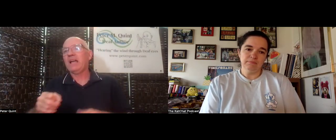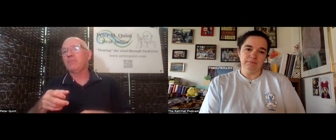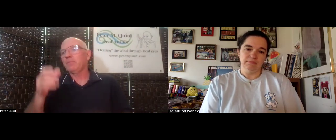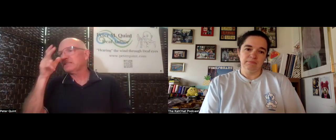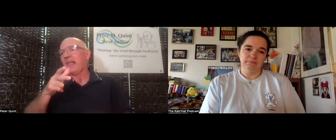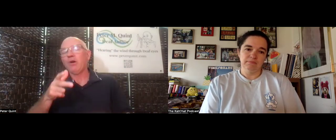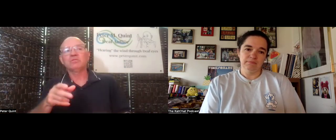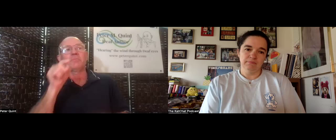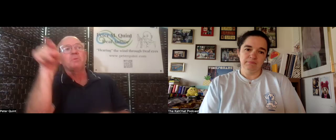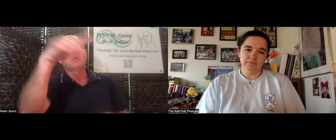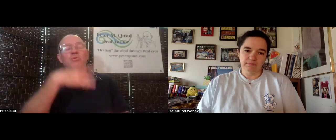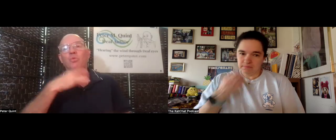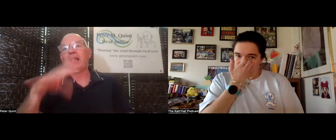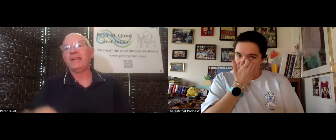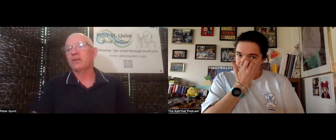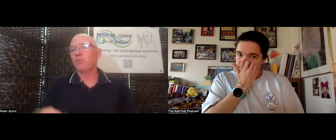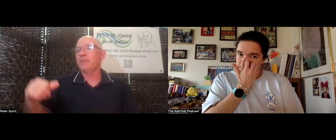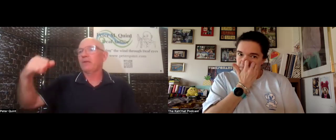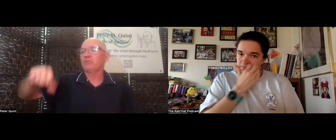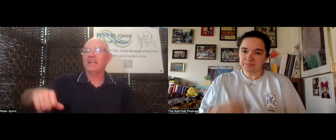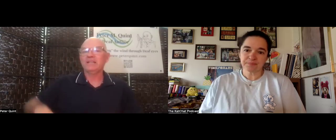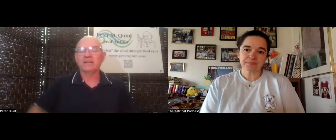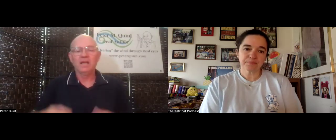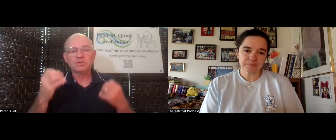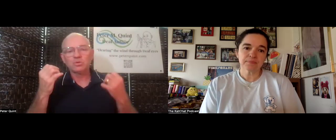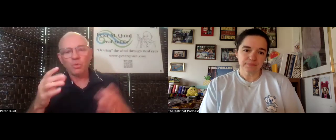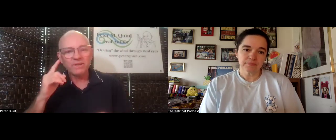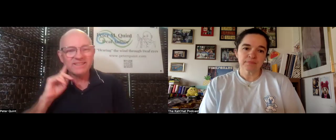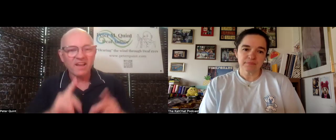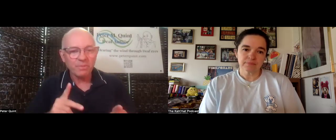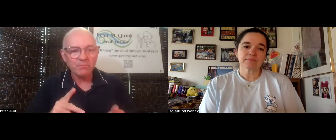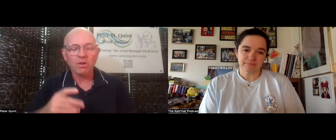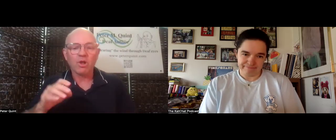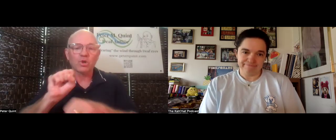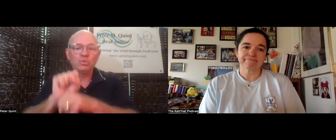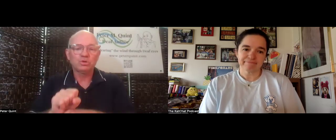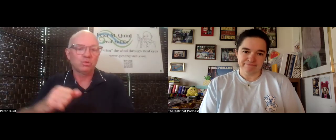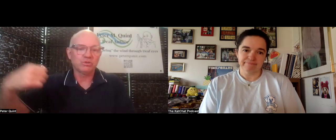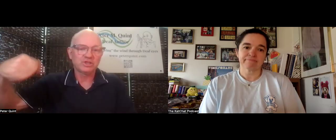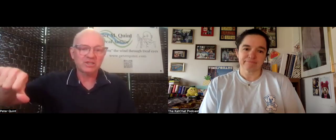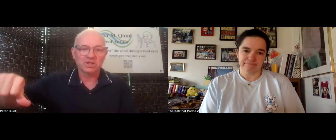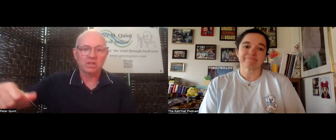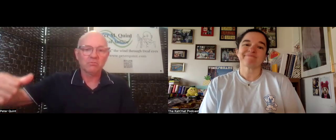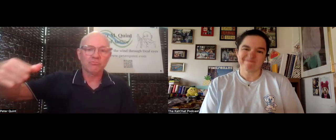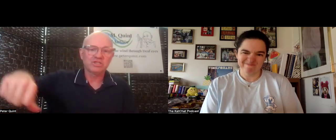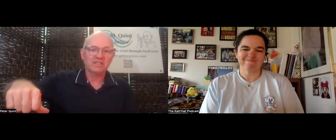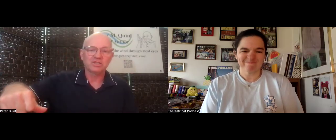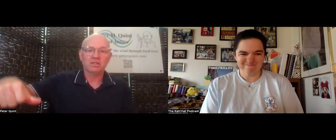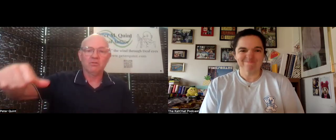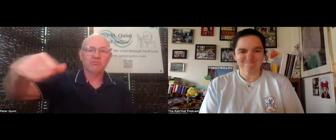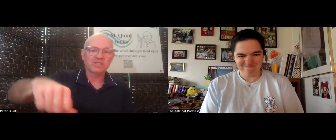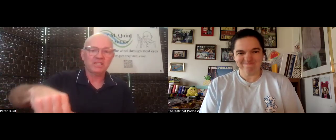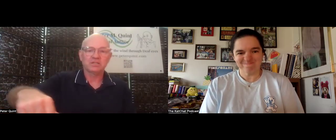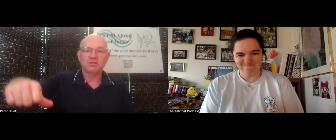I write, maybe it's lousy, maybe people like it, or maybe they reject it. So many deaf people are used to